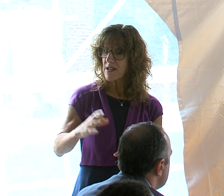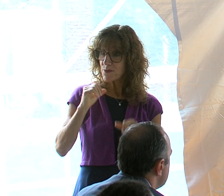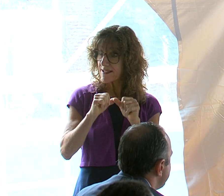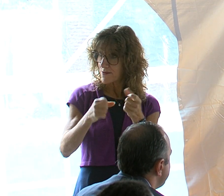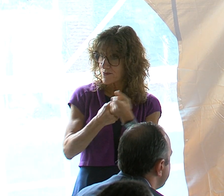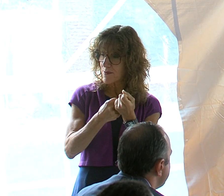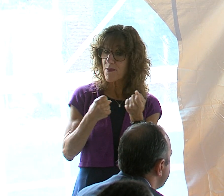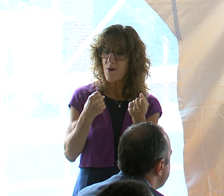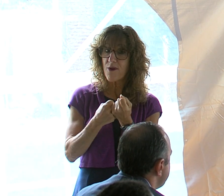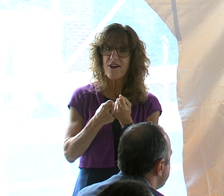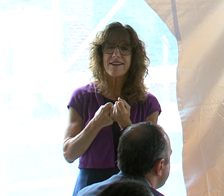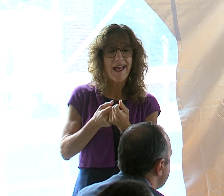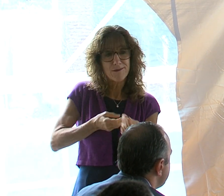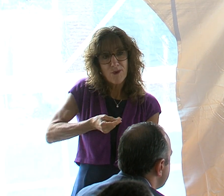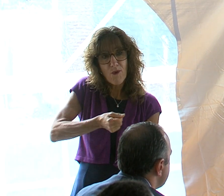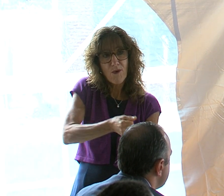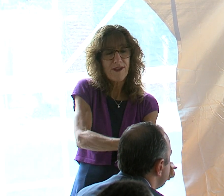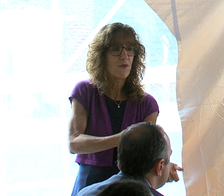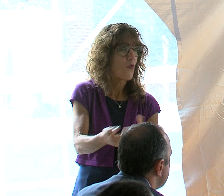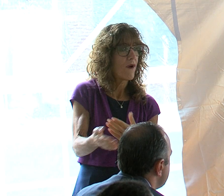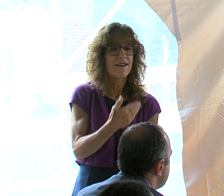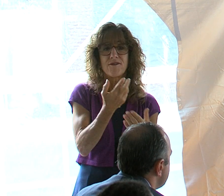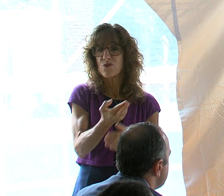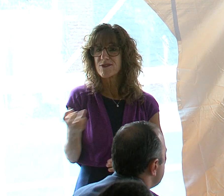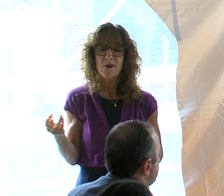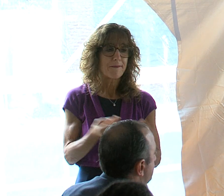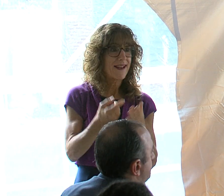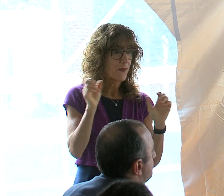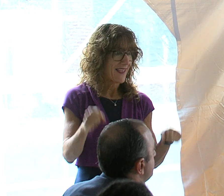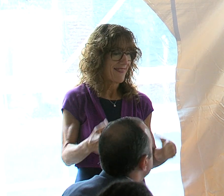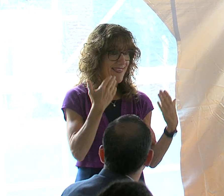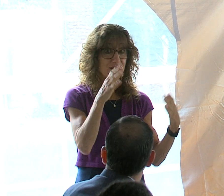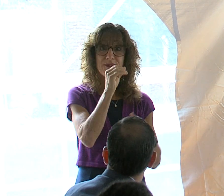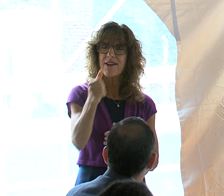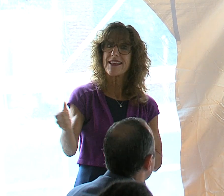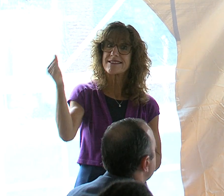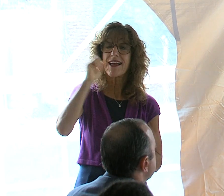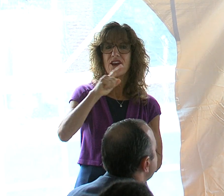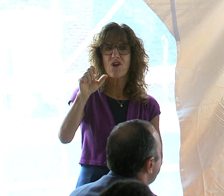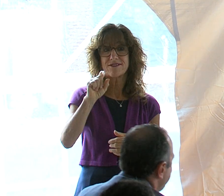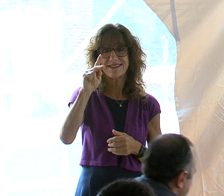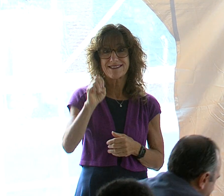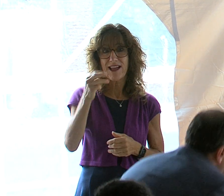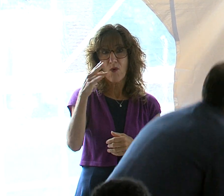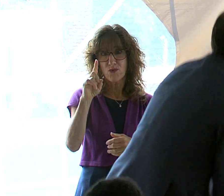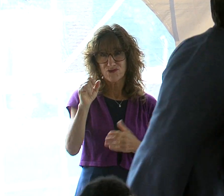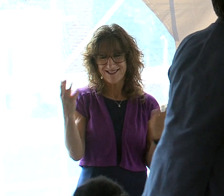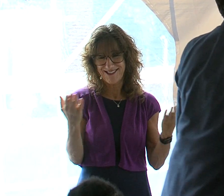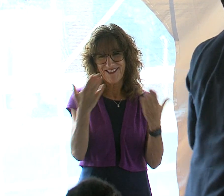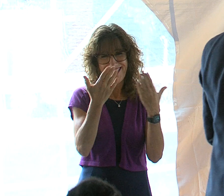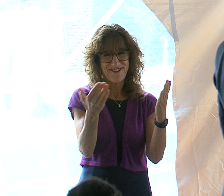to support and pour in whatever resources we can. Thanks again to the county executive and all the stakeholders here. Thank you again.